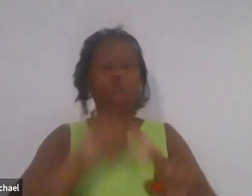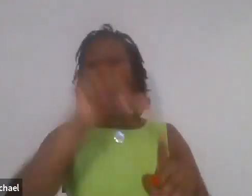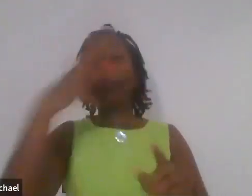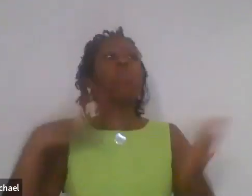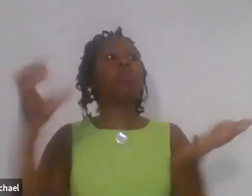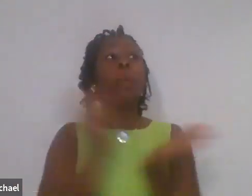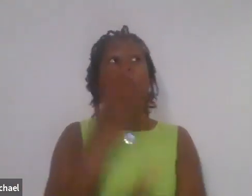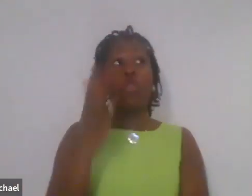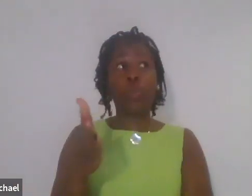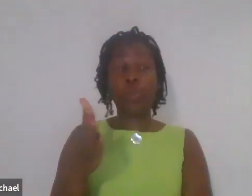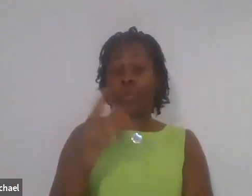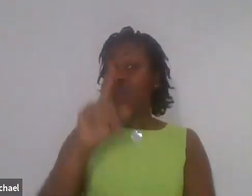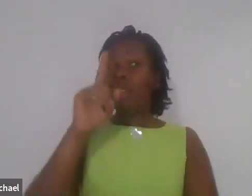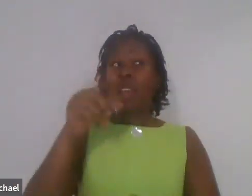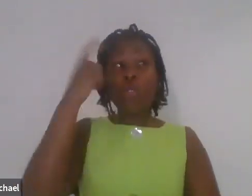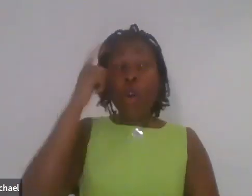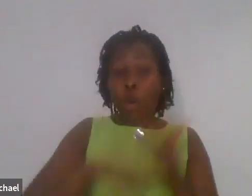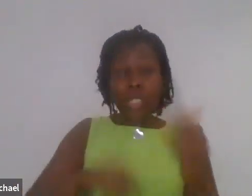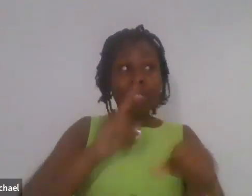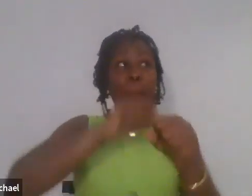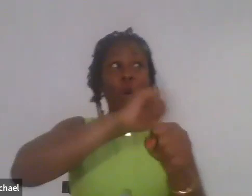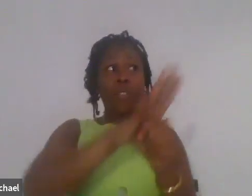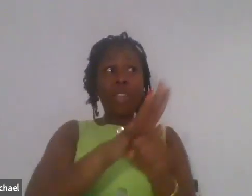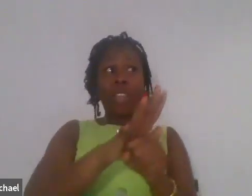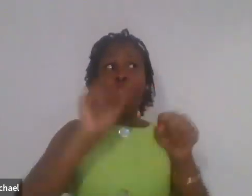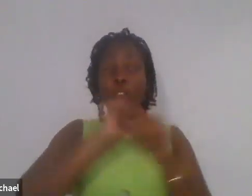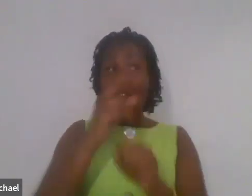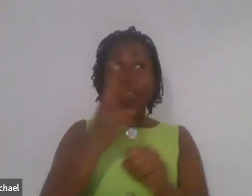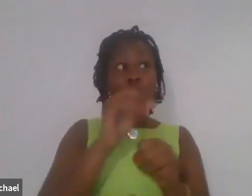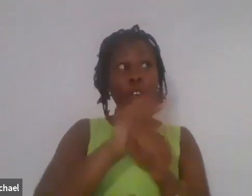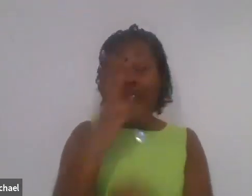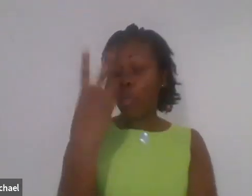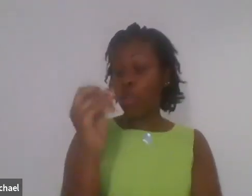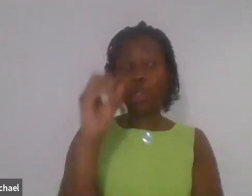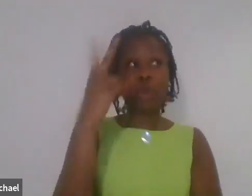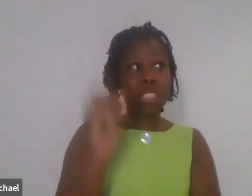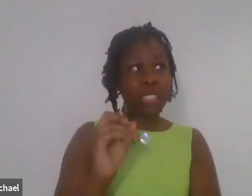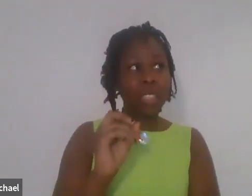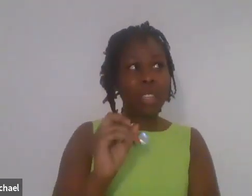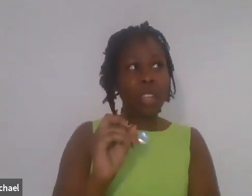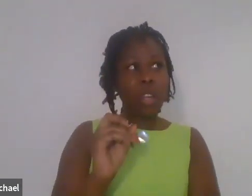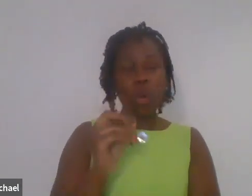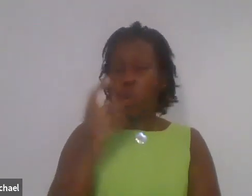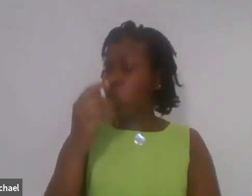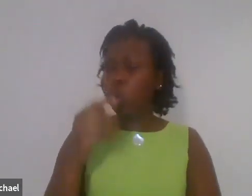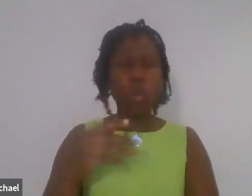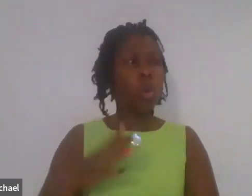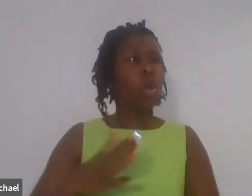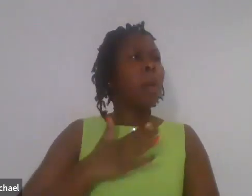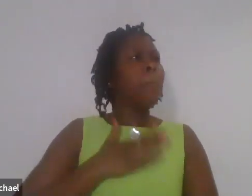on people depend to employ on you. people to employ you. You know what time COVID During COVID, to the 20. 2020,